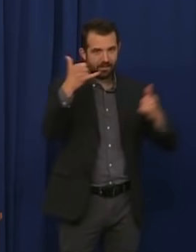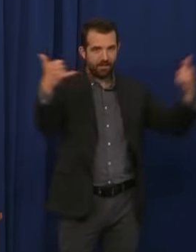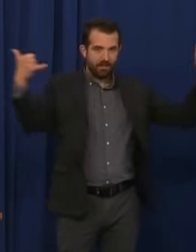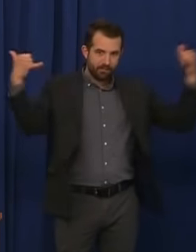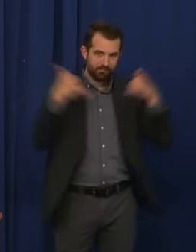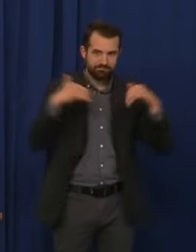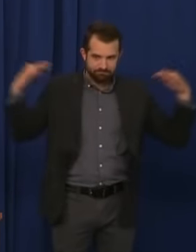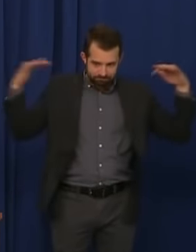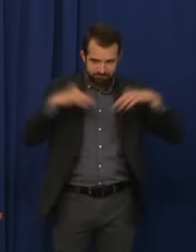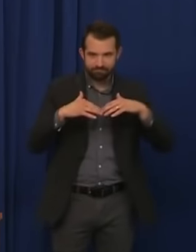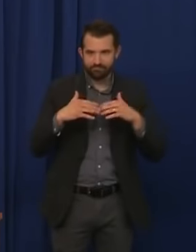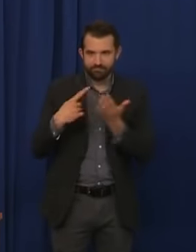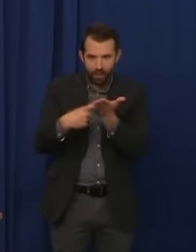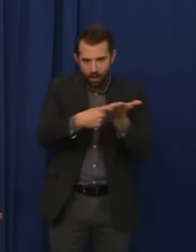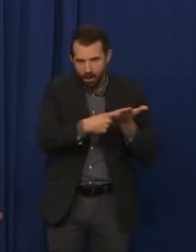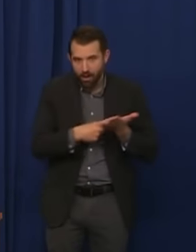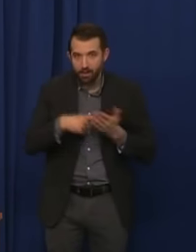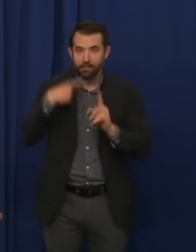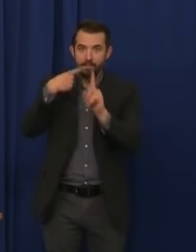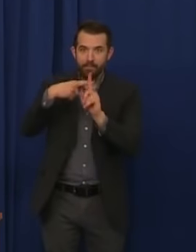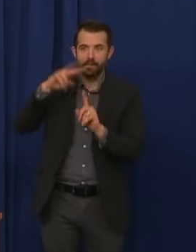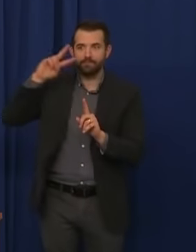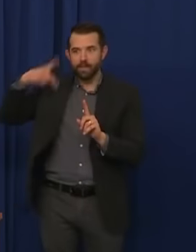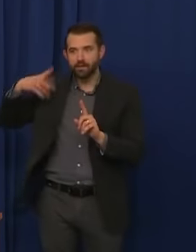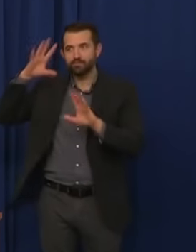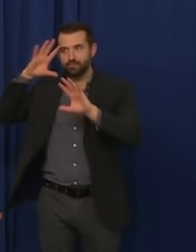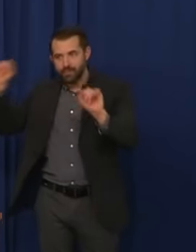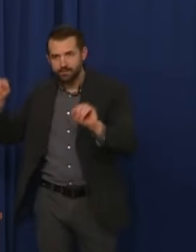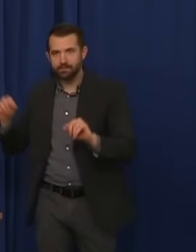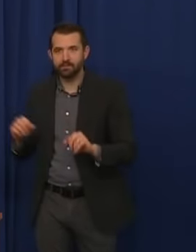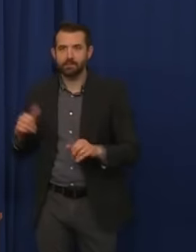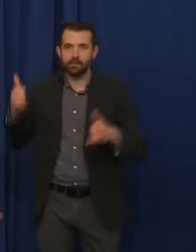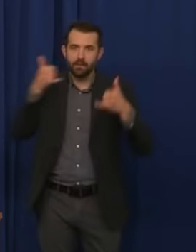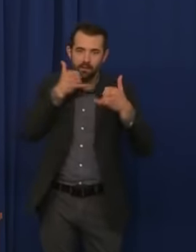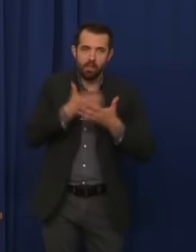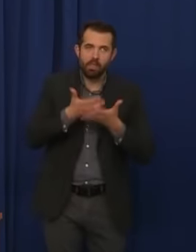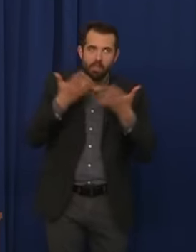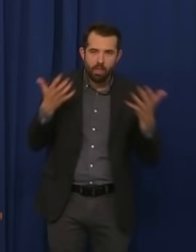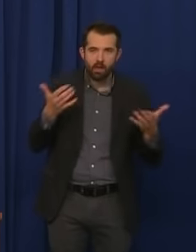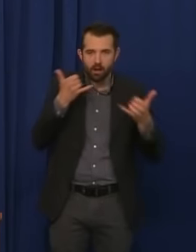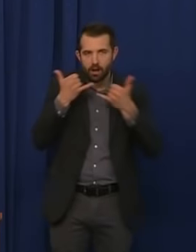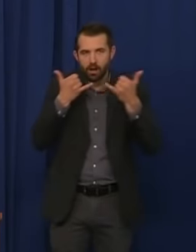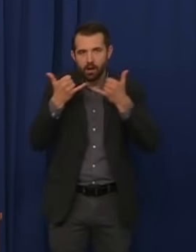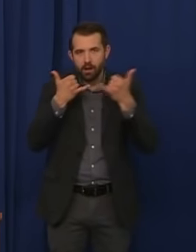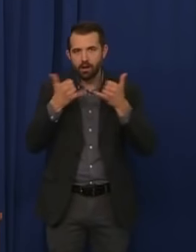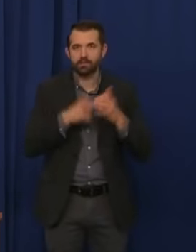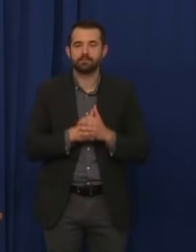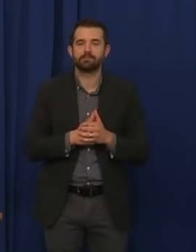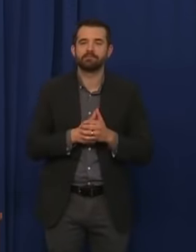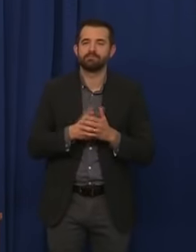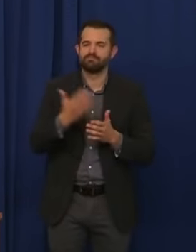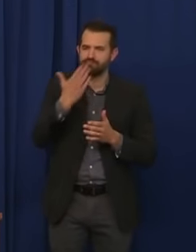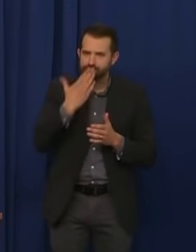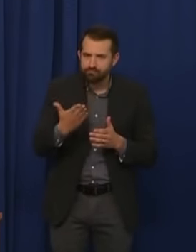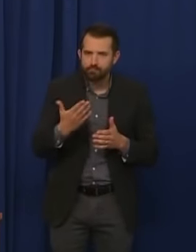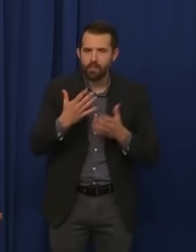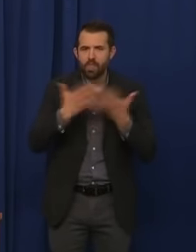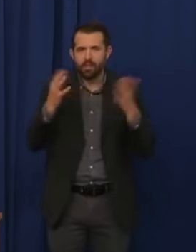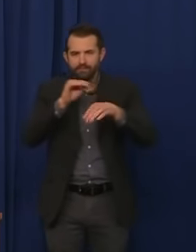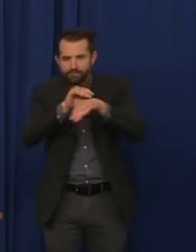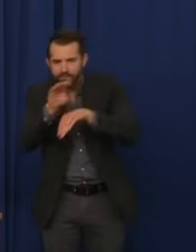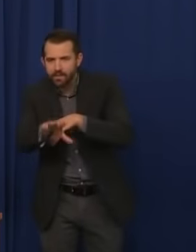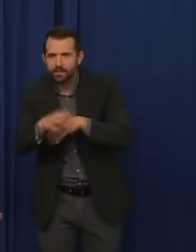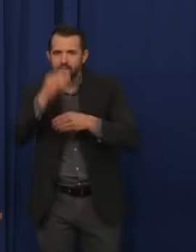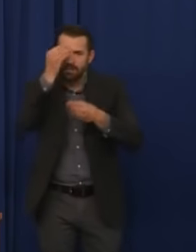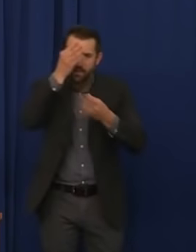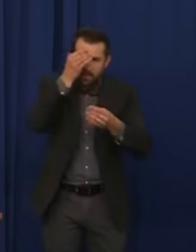president, we spend a lot of time on the phone. But it's good information. We share a lot of advice and information and what's going on in